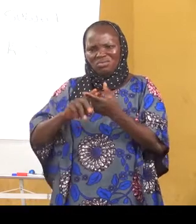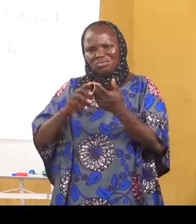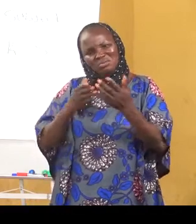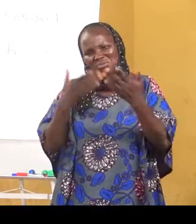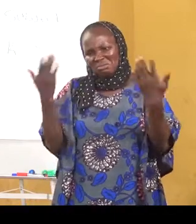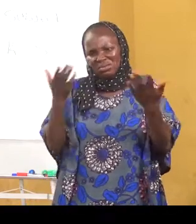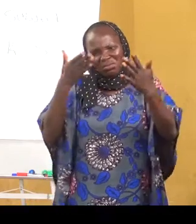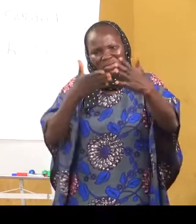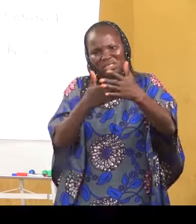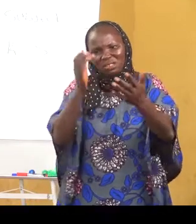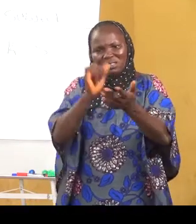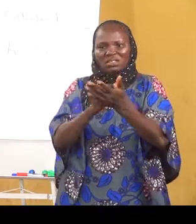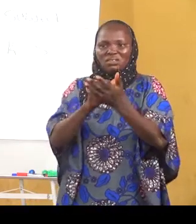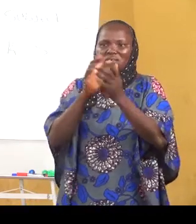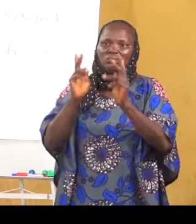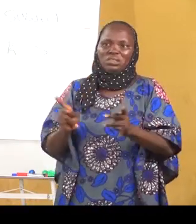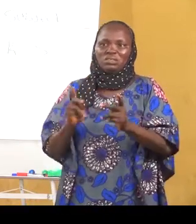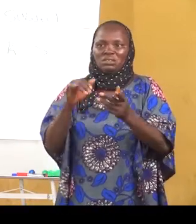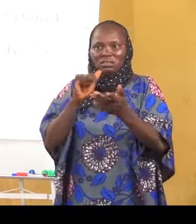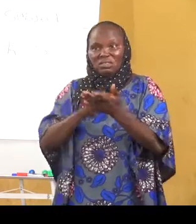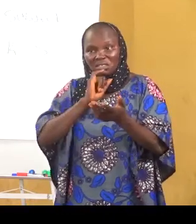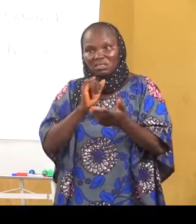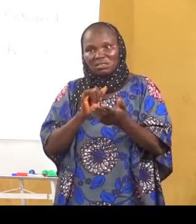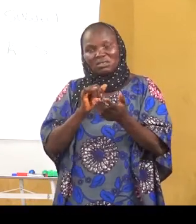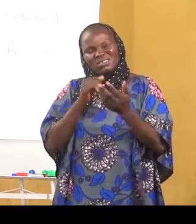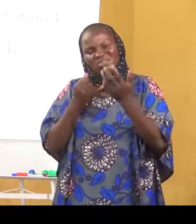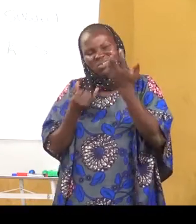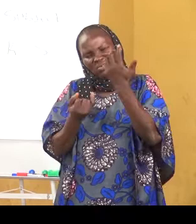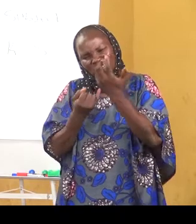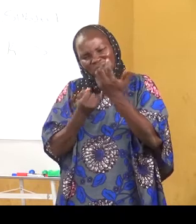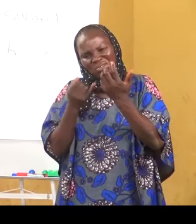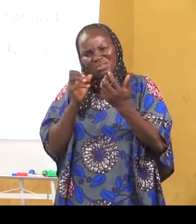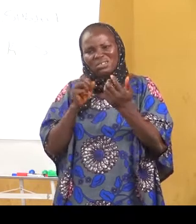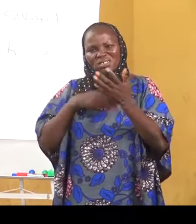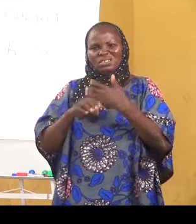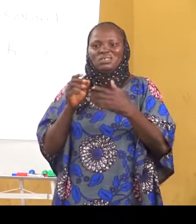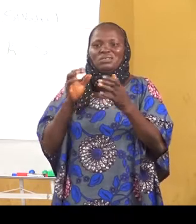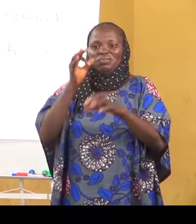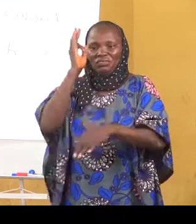very, very young in the faith so that they will not go back. So students out there,